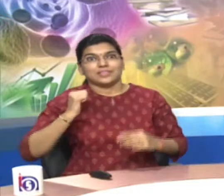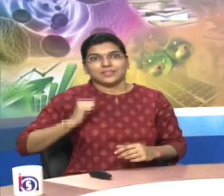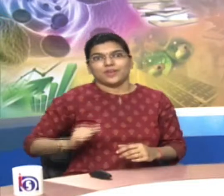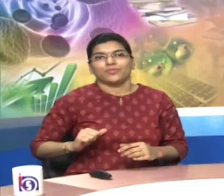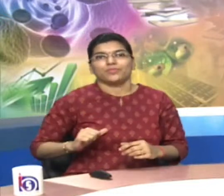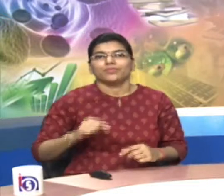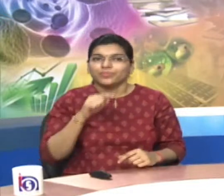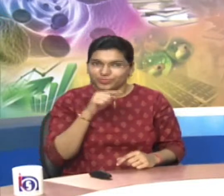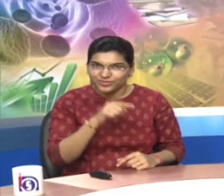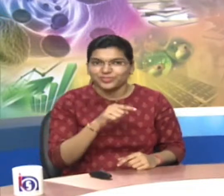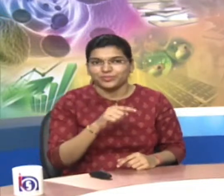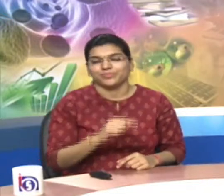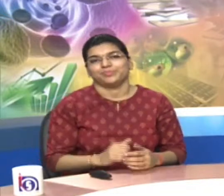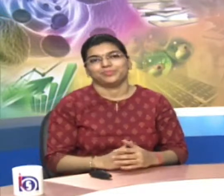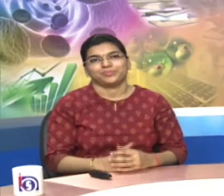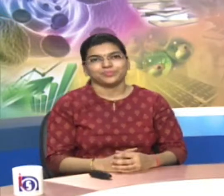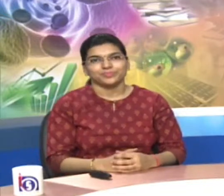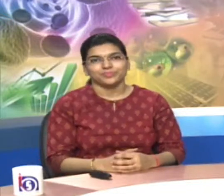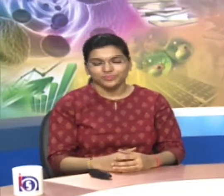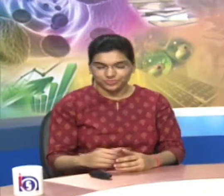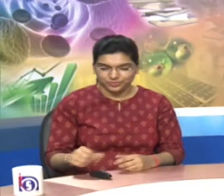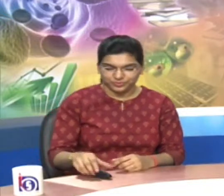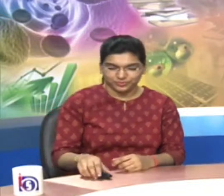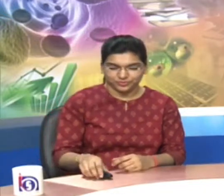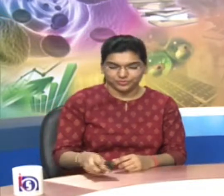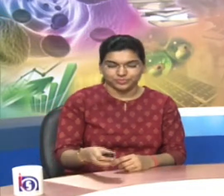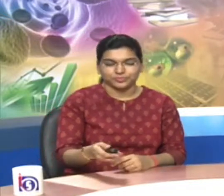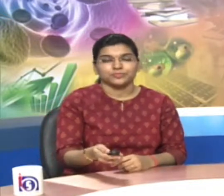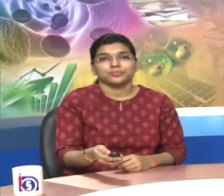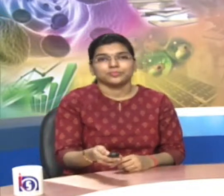use this and they can see the text properly.